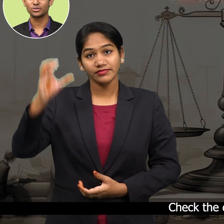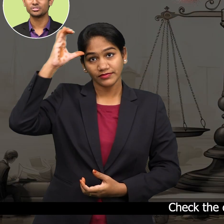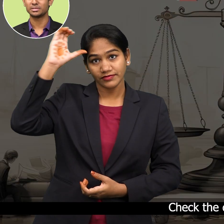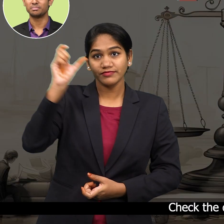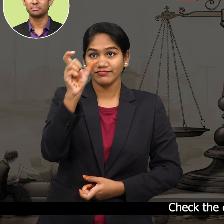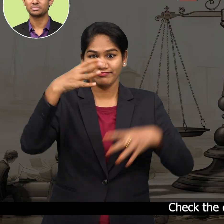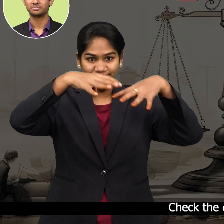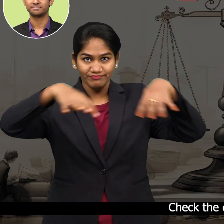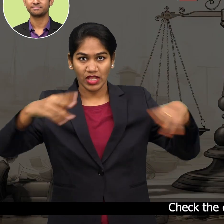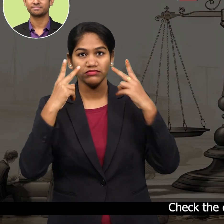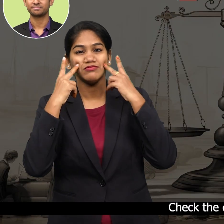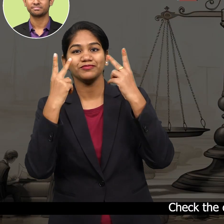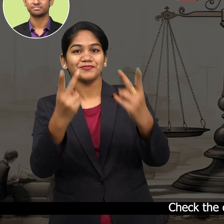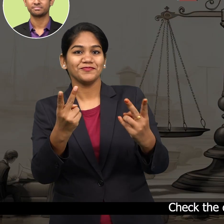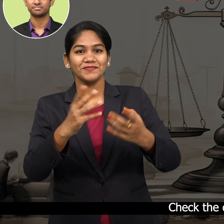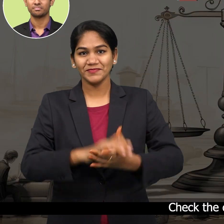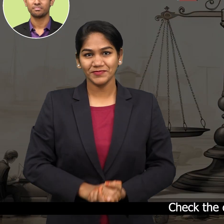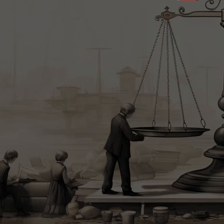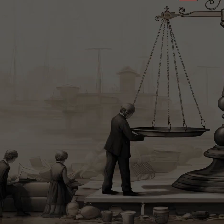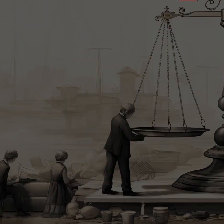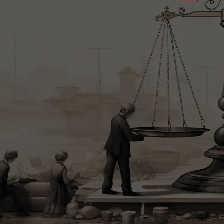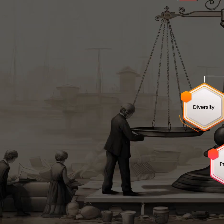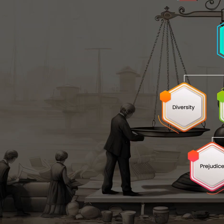Check the concept map.